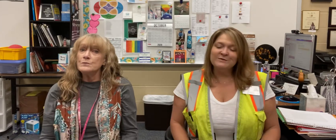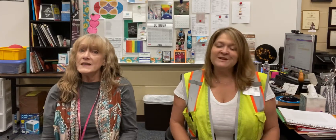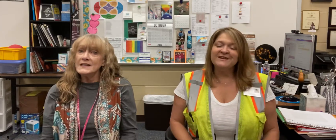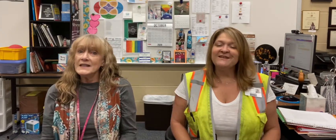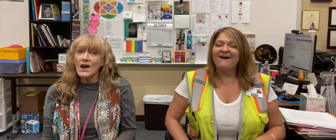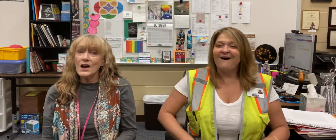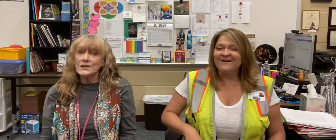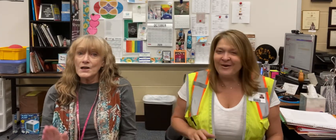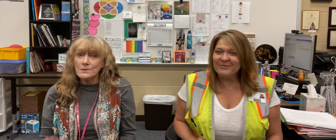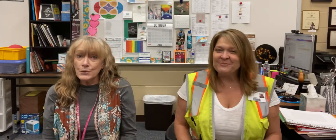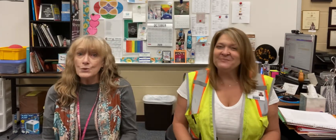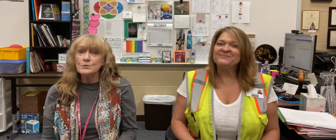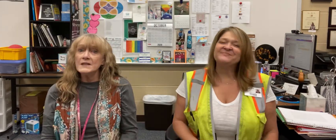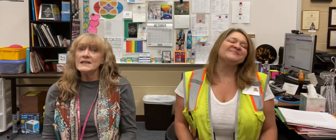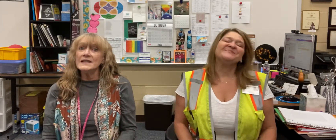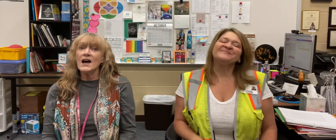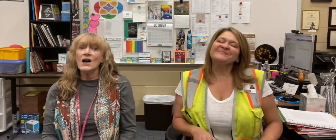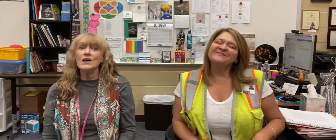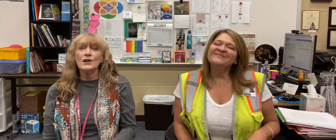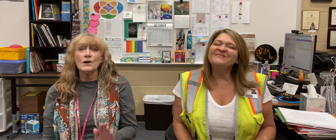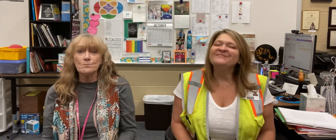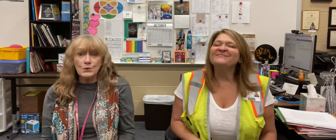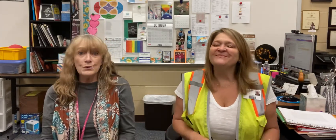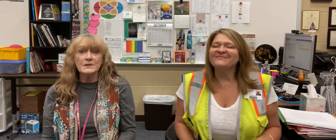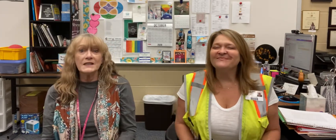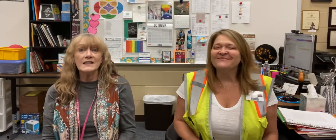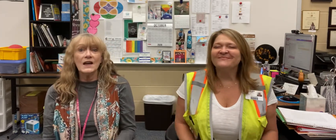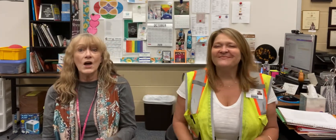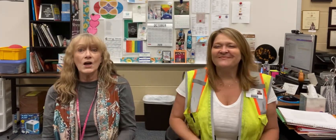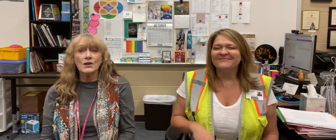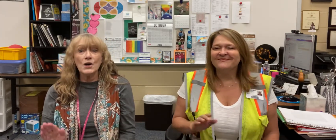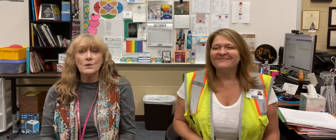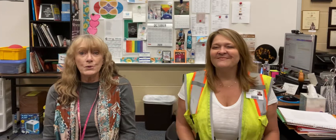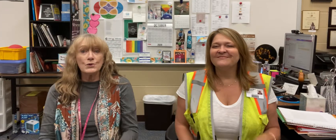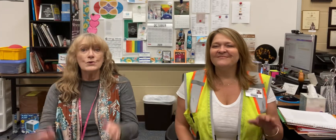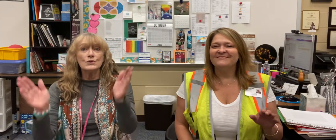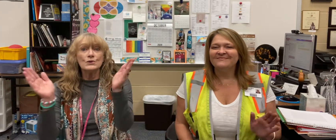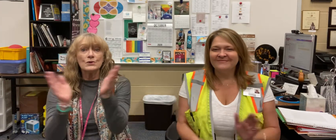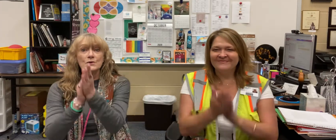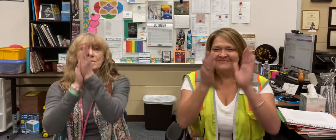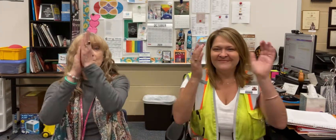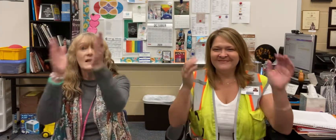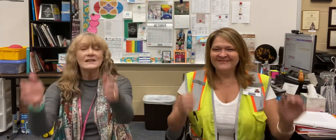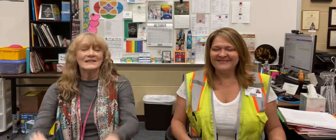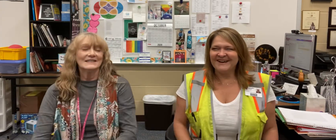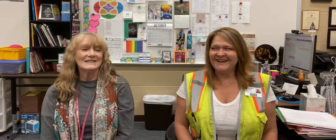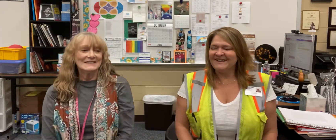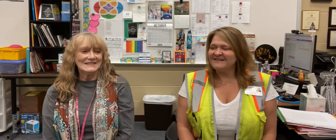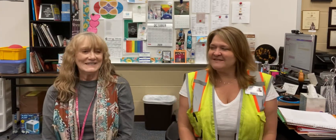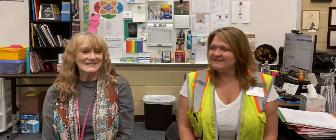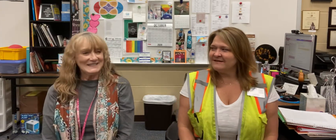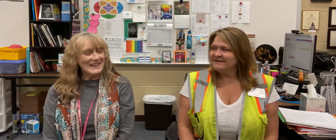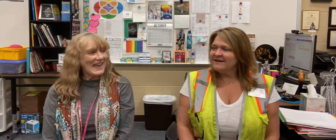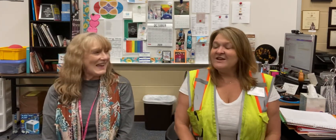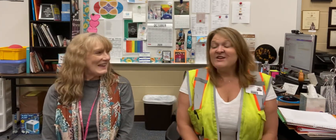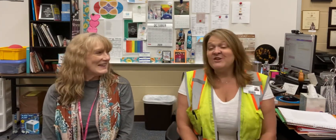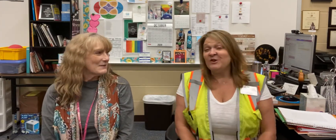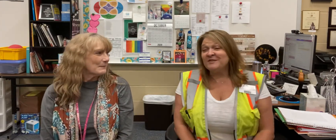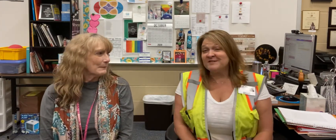diddy yada, boom diddy yada, boom diddy yada, boom. Nice. Yay. You know this song